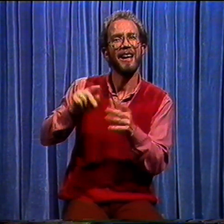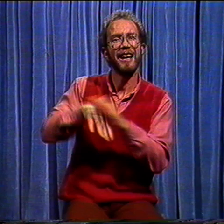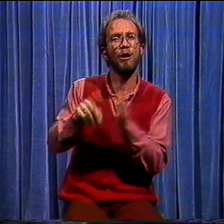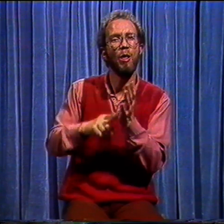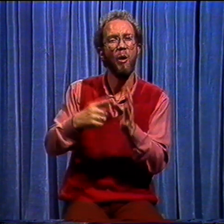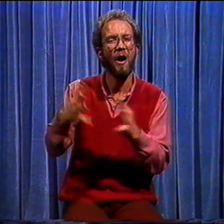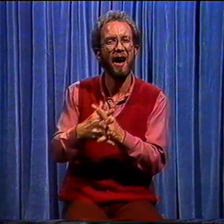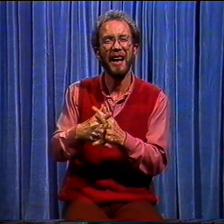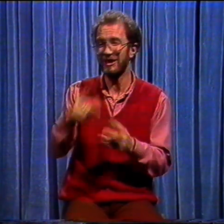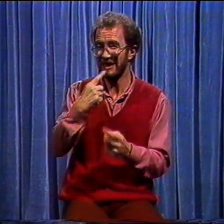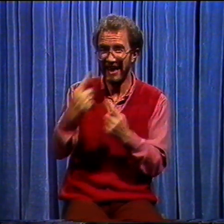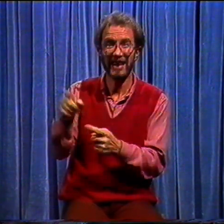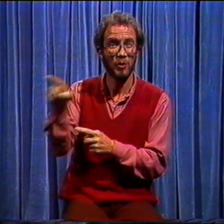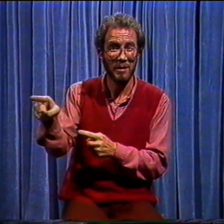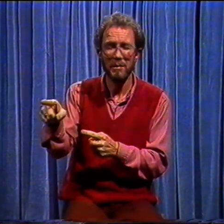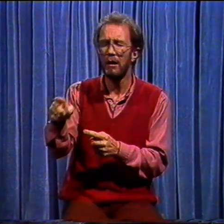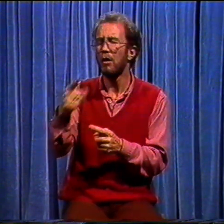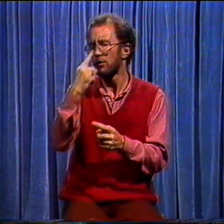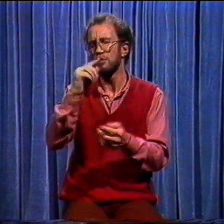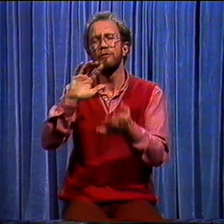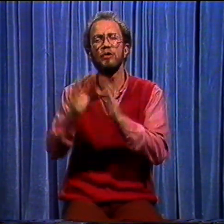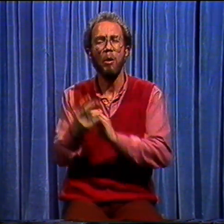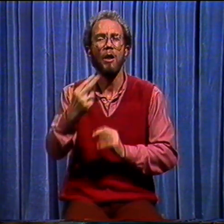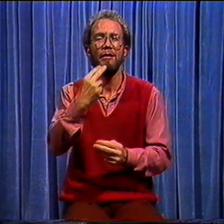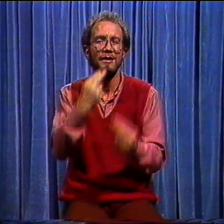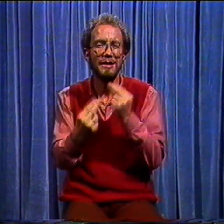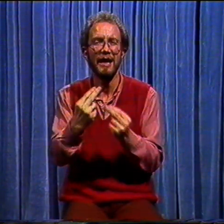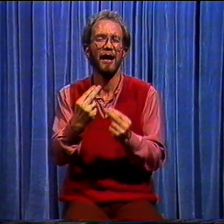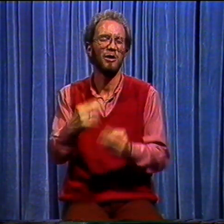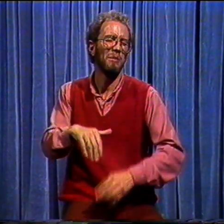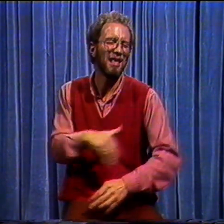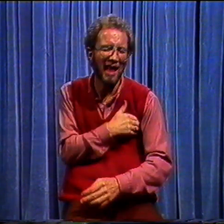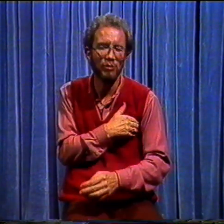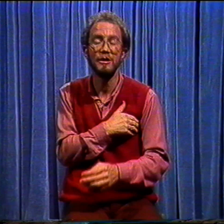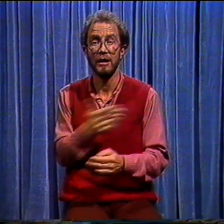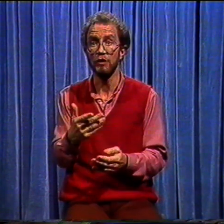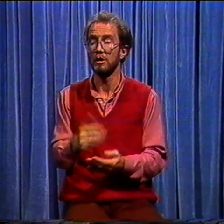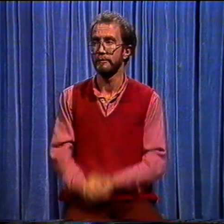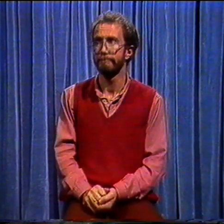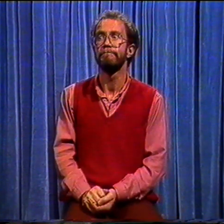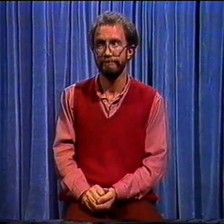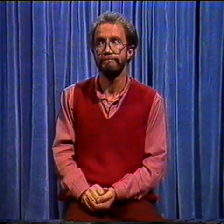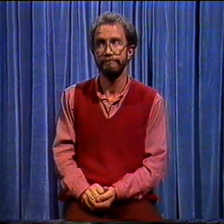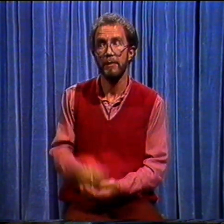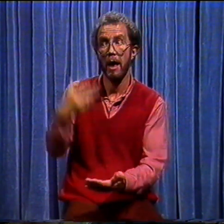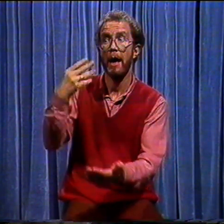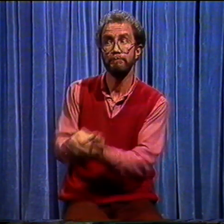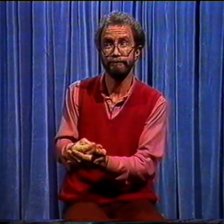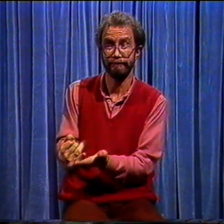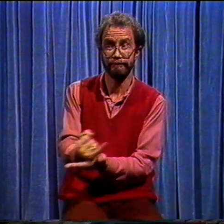and she's telling her father-in-law, and she says to him, it could have spoiled dinner. It would have been a lousy dinner. And he's looking,